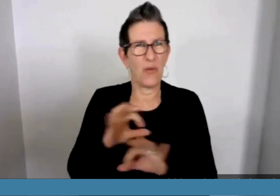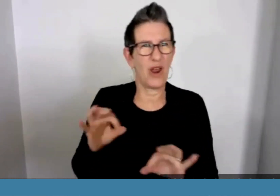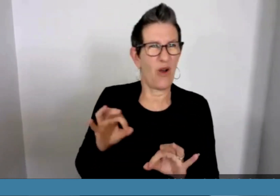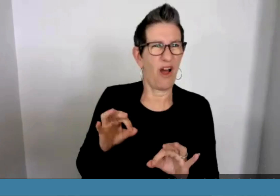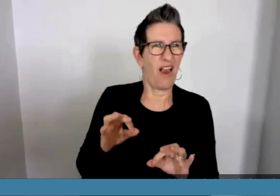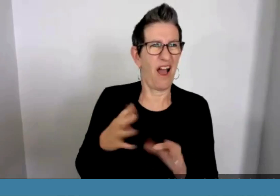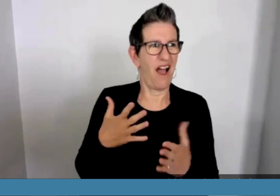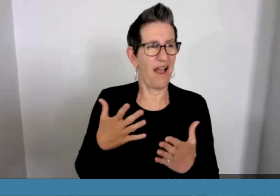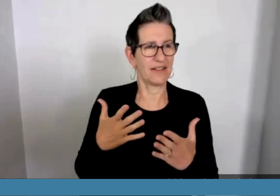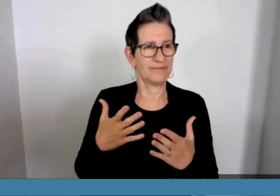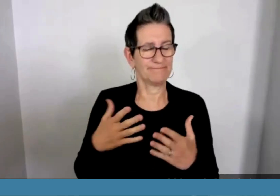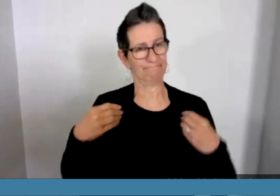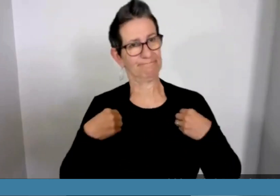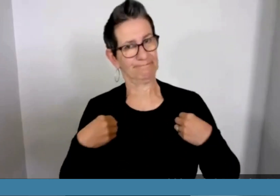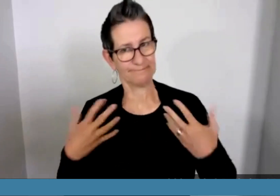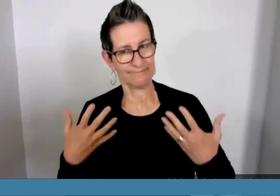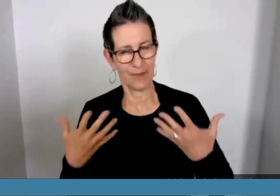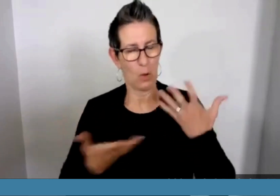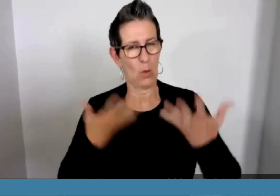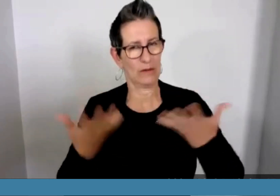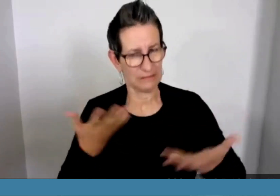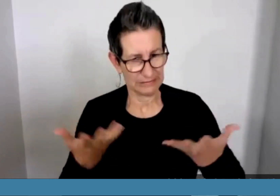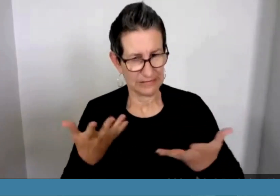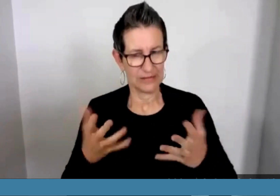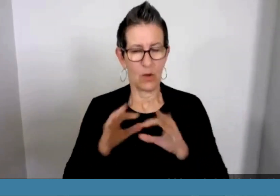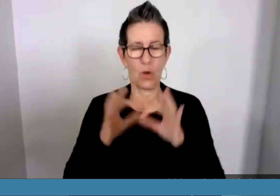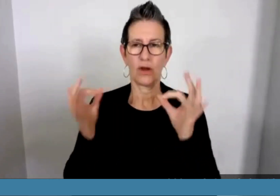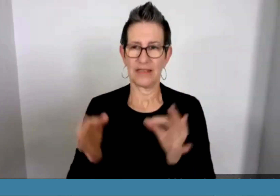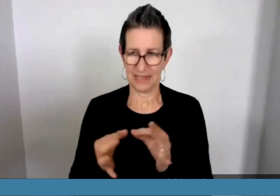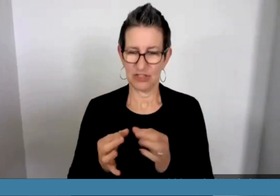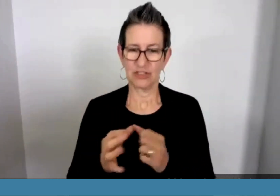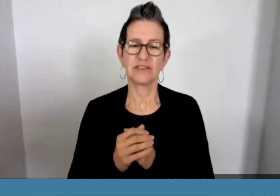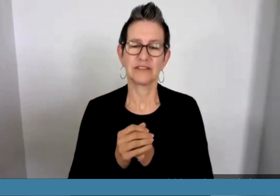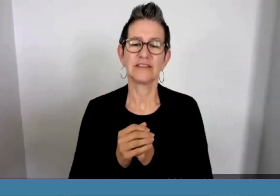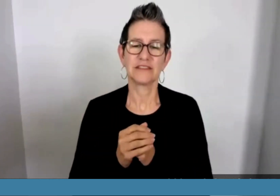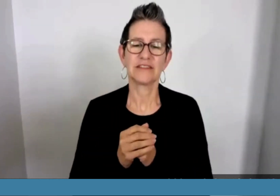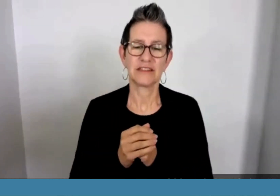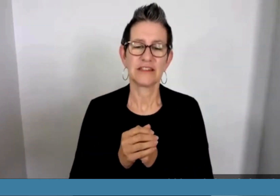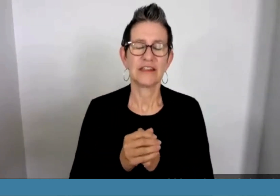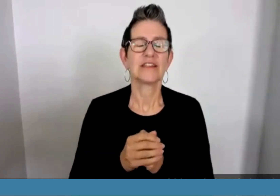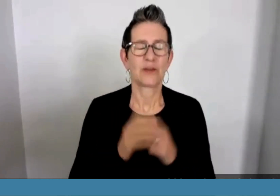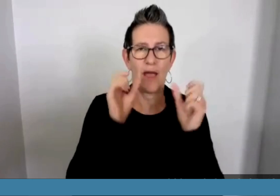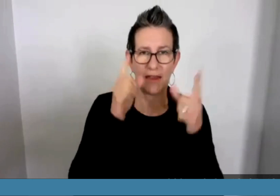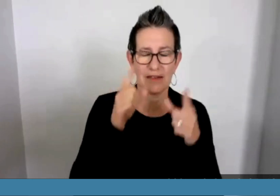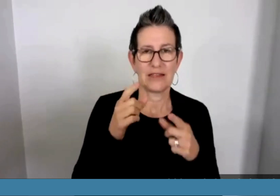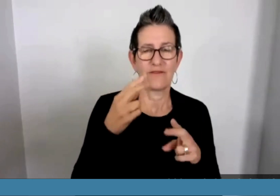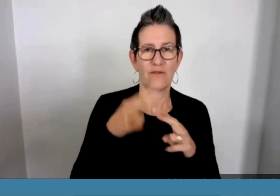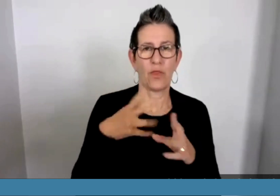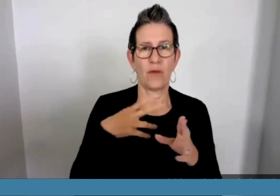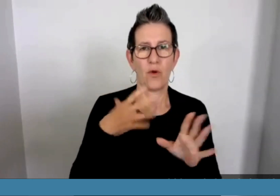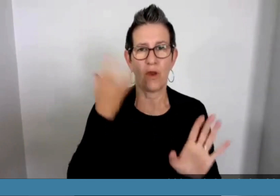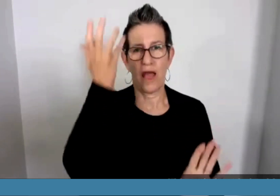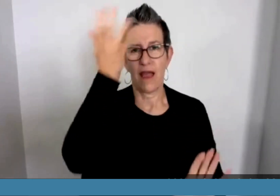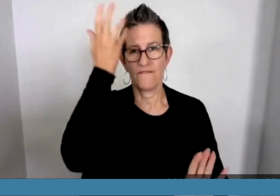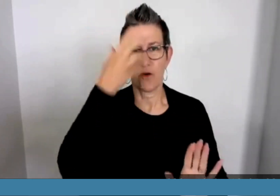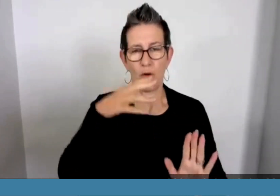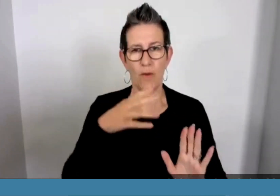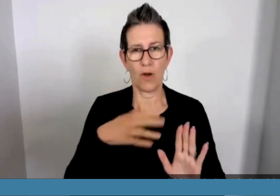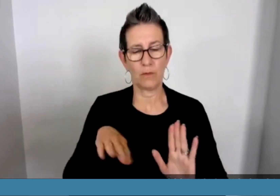actually has that capacity to help you do the more formal grant funding like criteria,